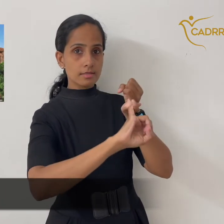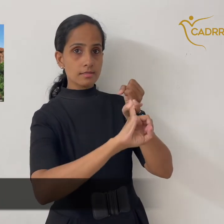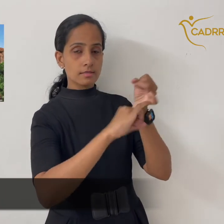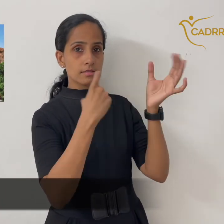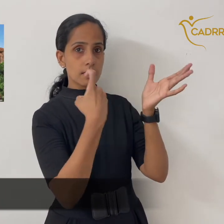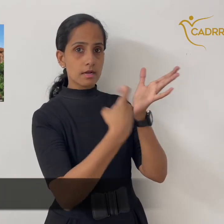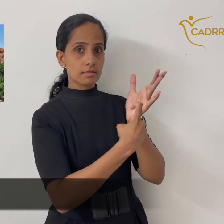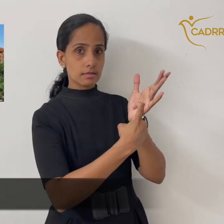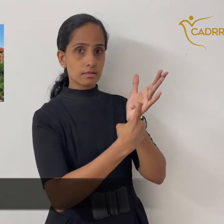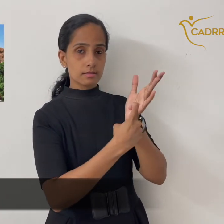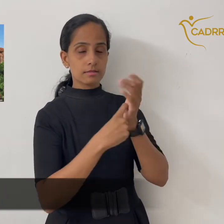Bhubaneswar,